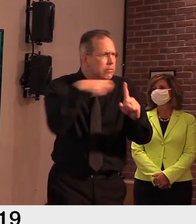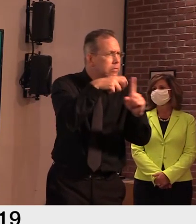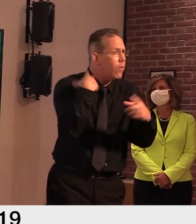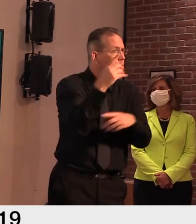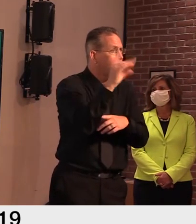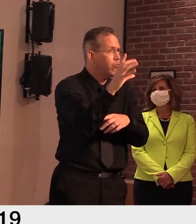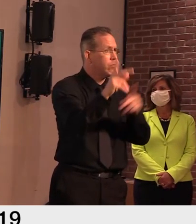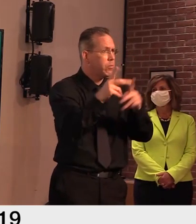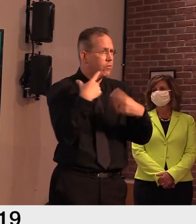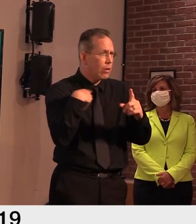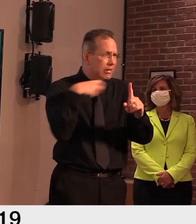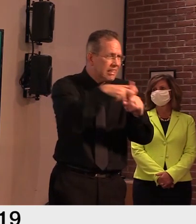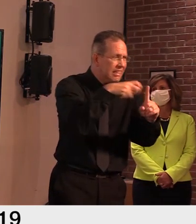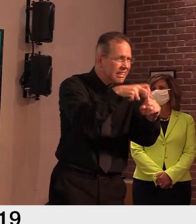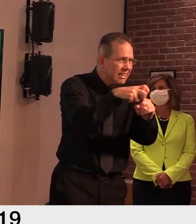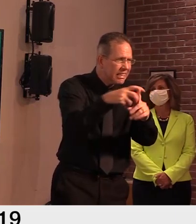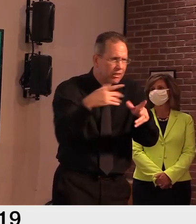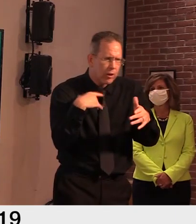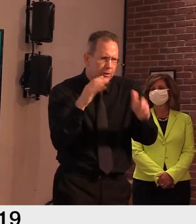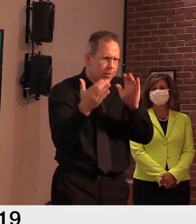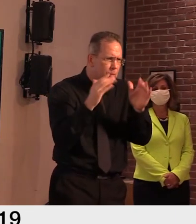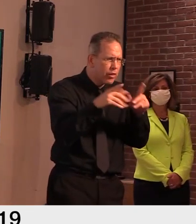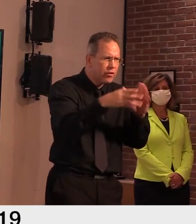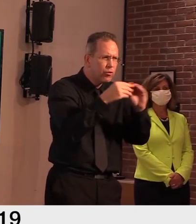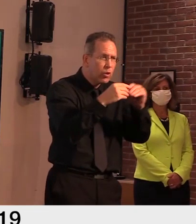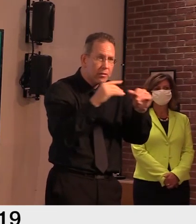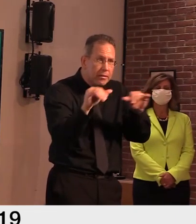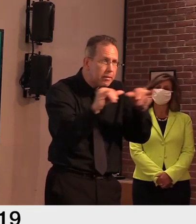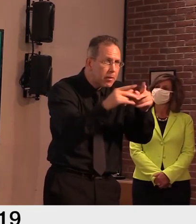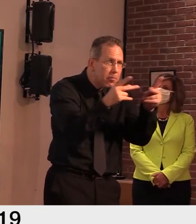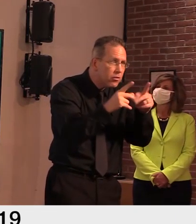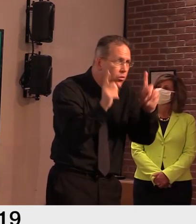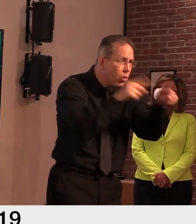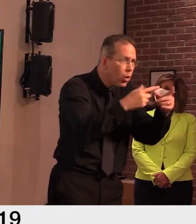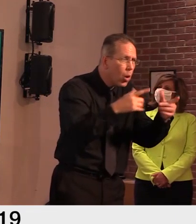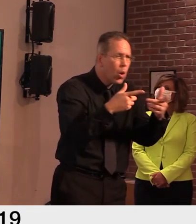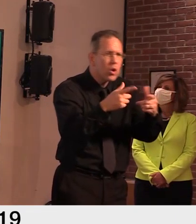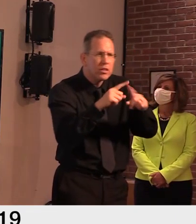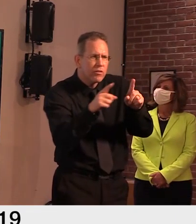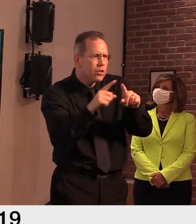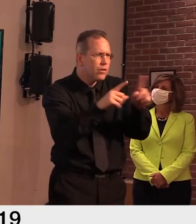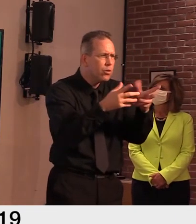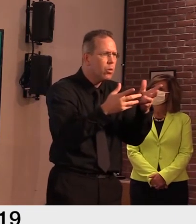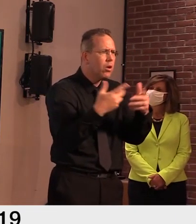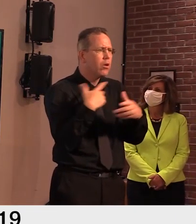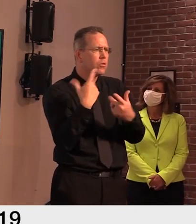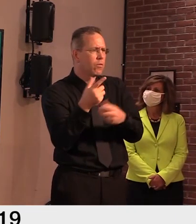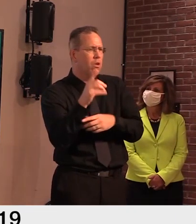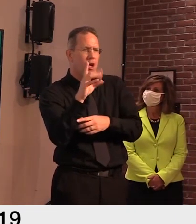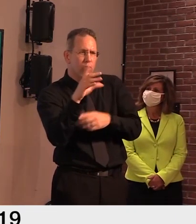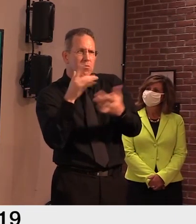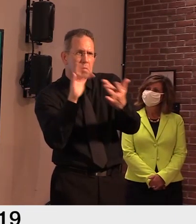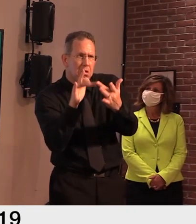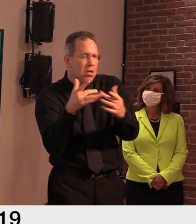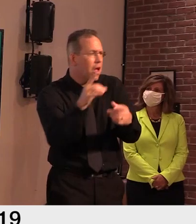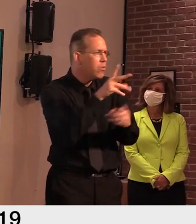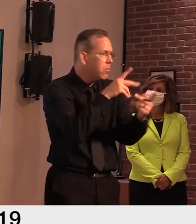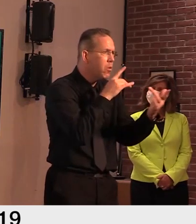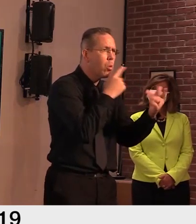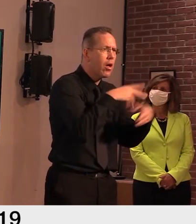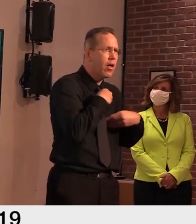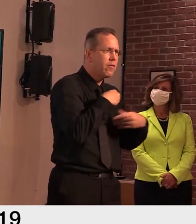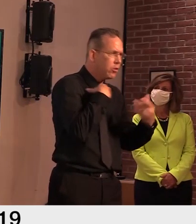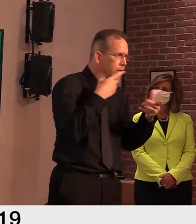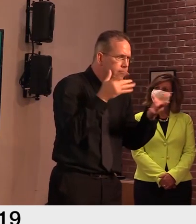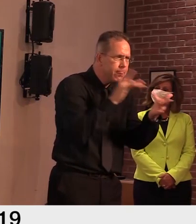And currently, there's well over 100 contacts. So obviously, the number of contacts is